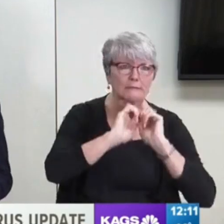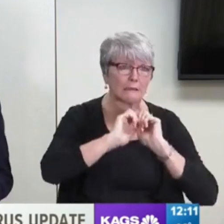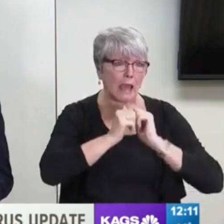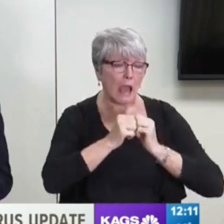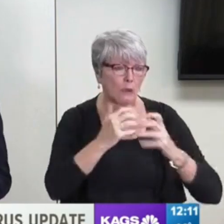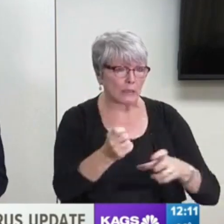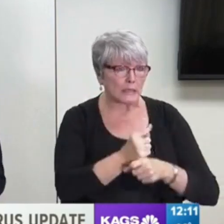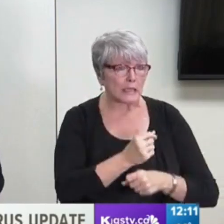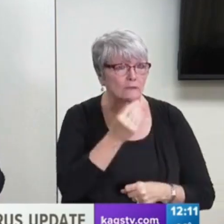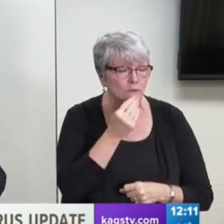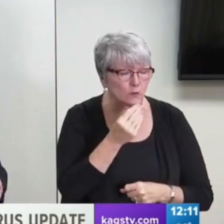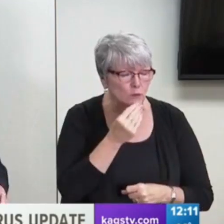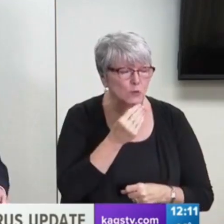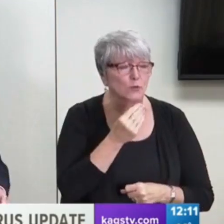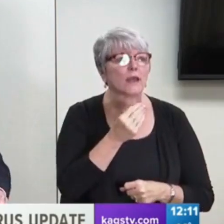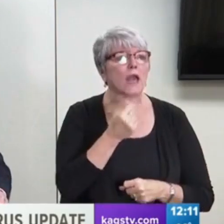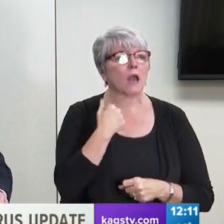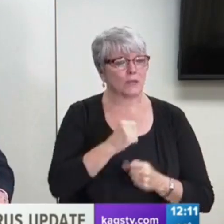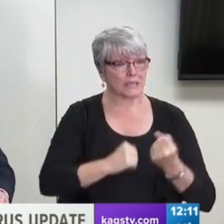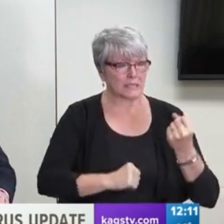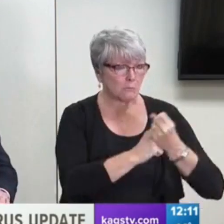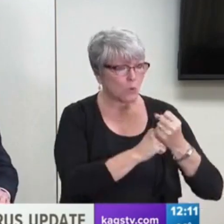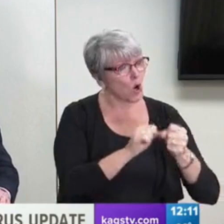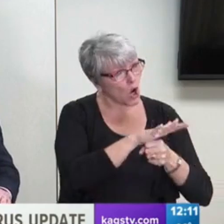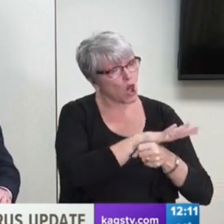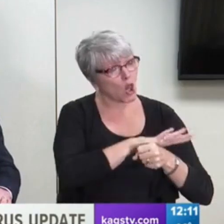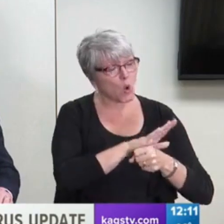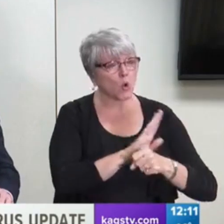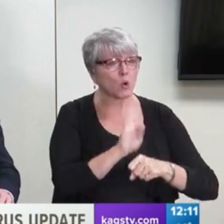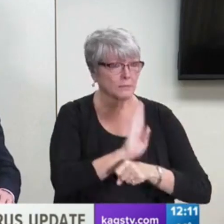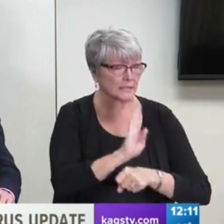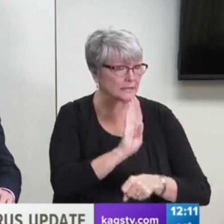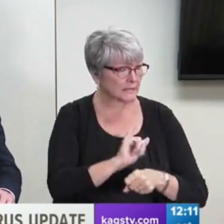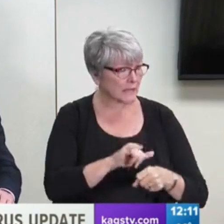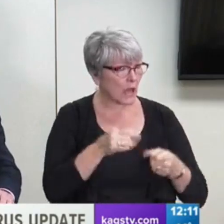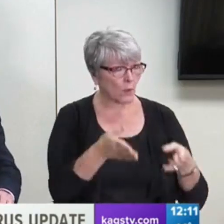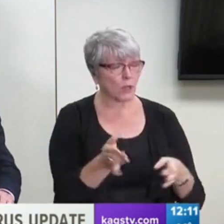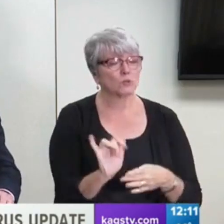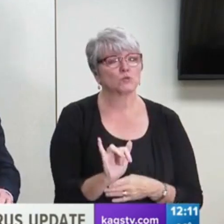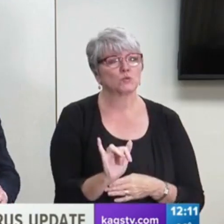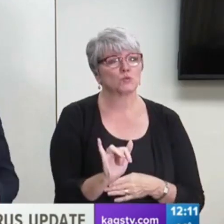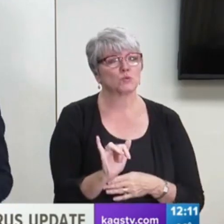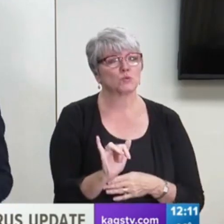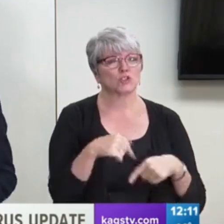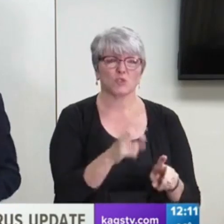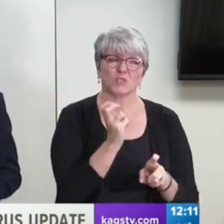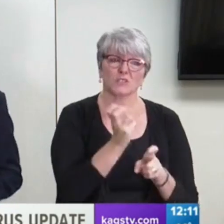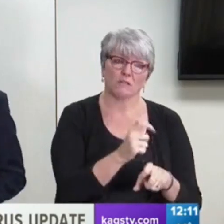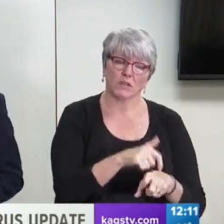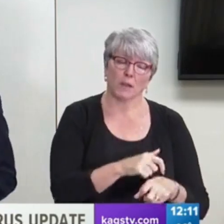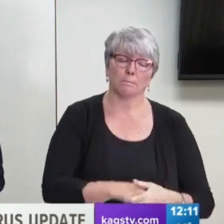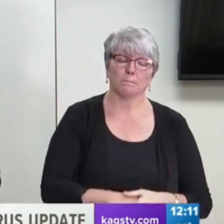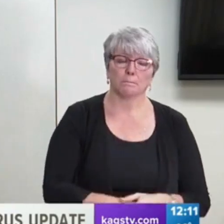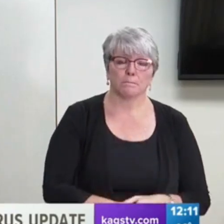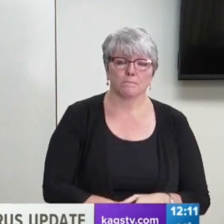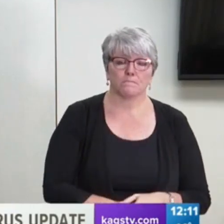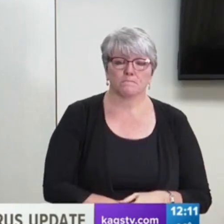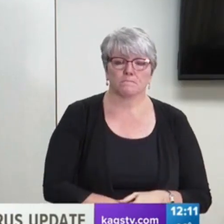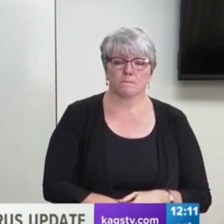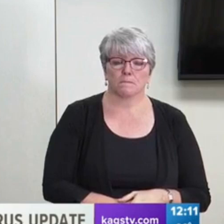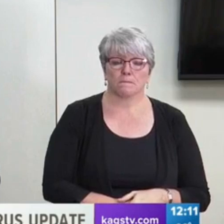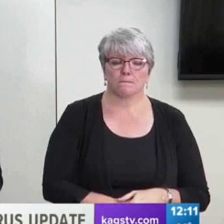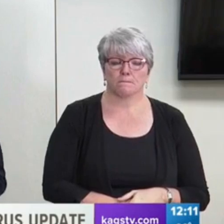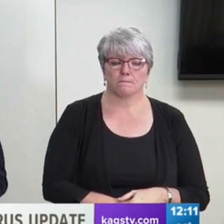can get food and that we can support our local businesses that way as well during this tough time.